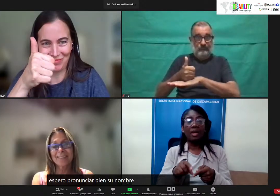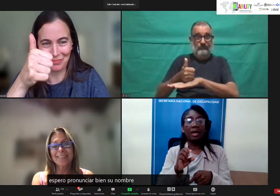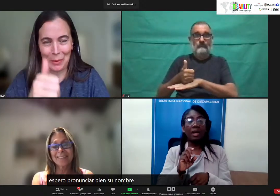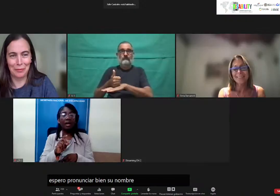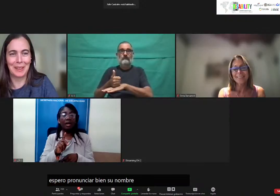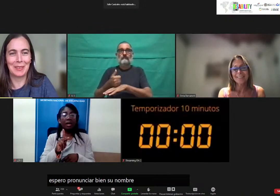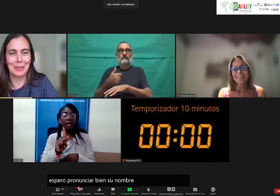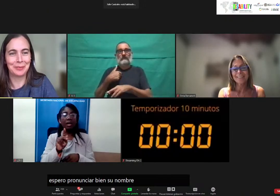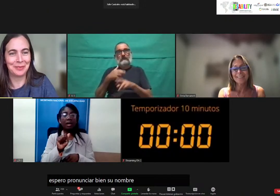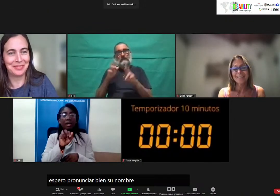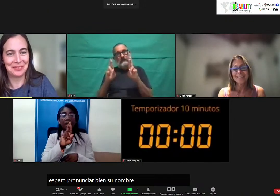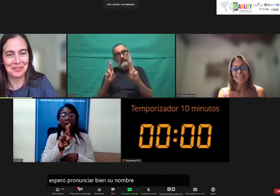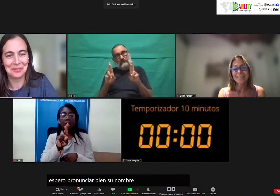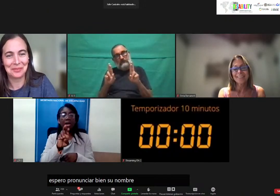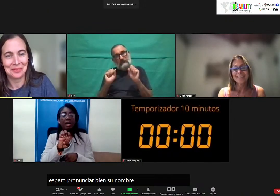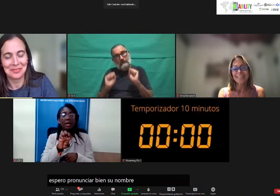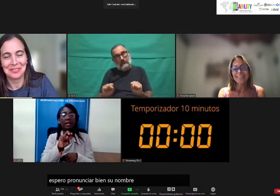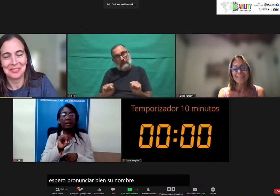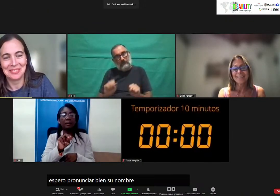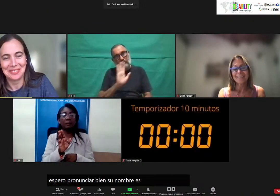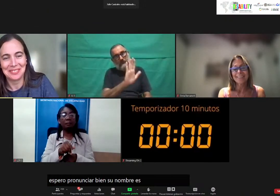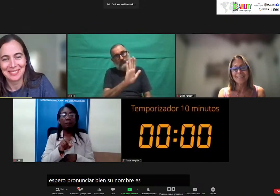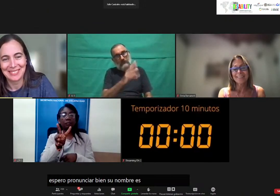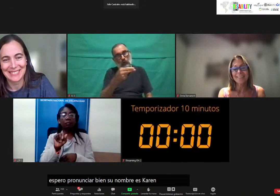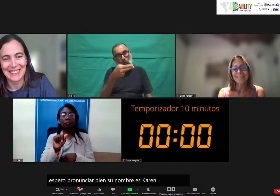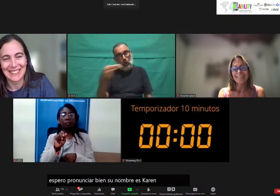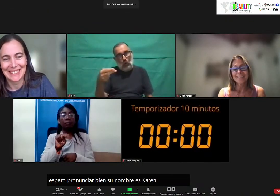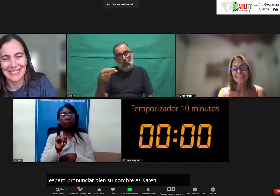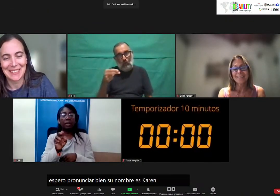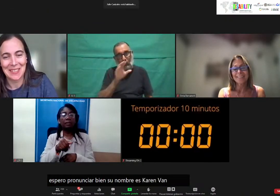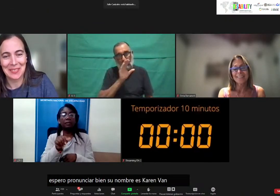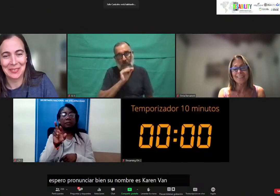give her name well is karen von rumpay